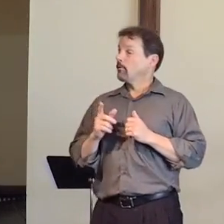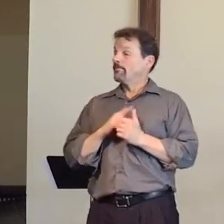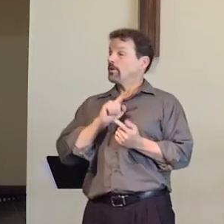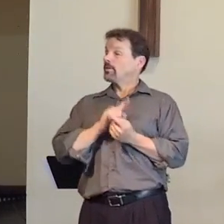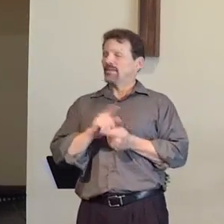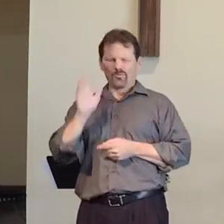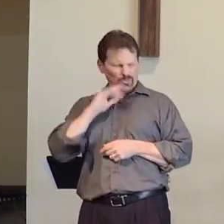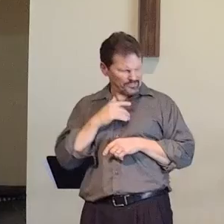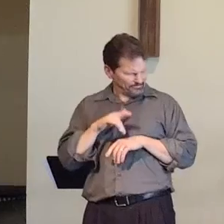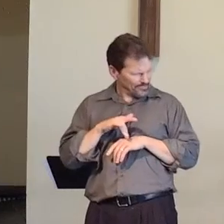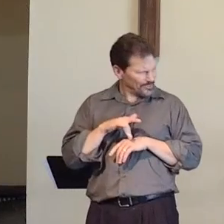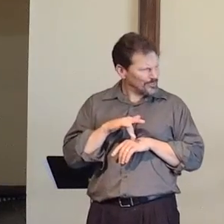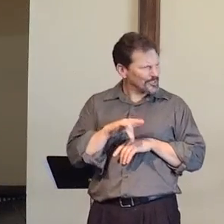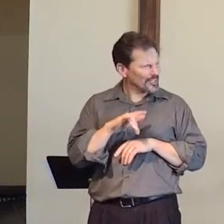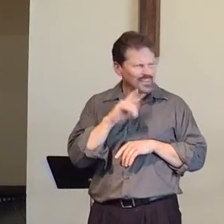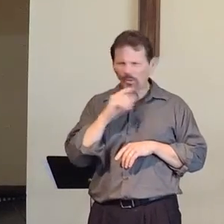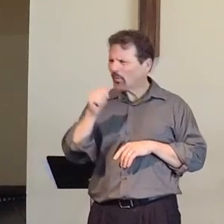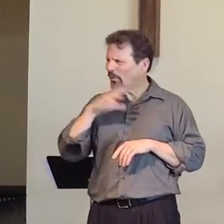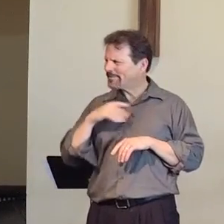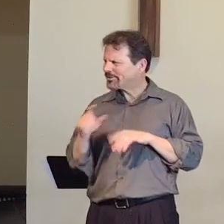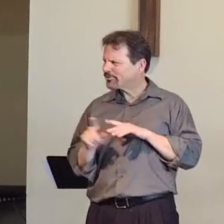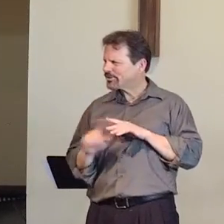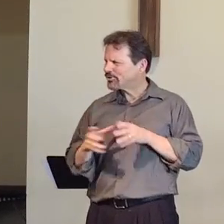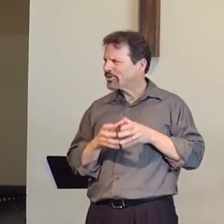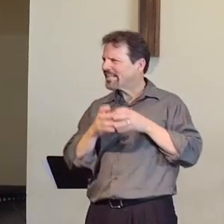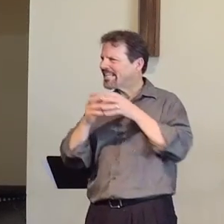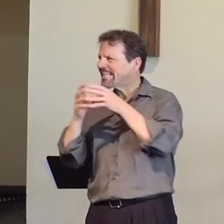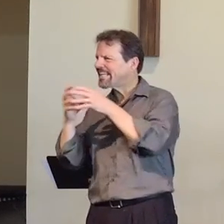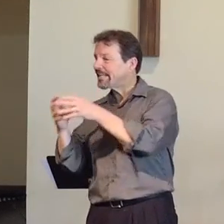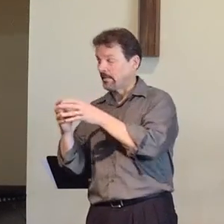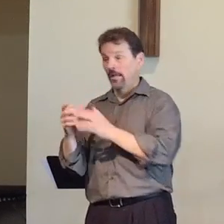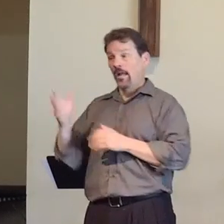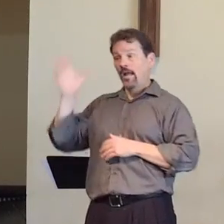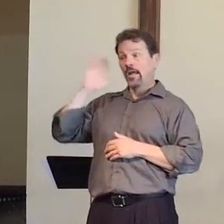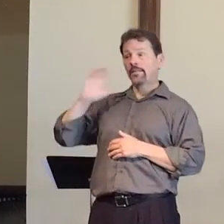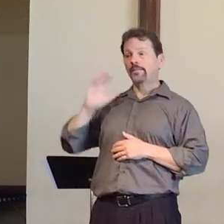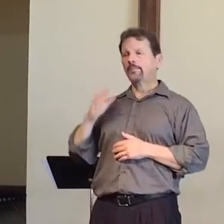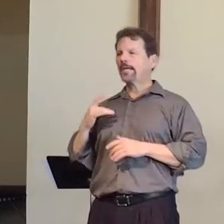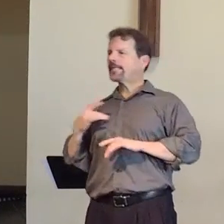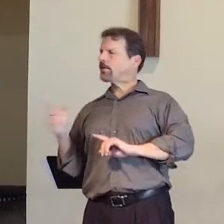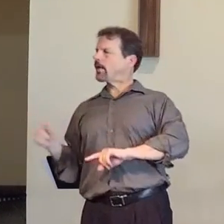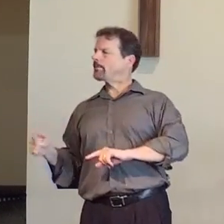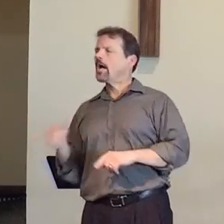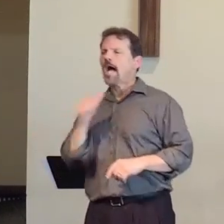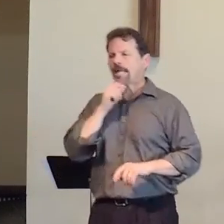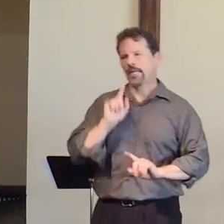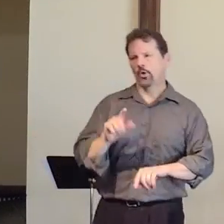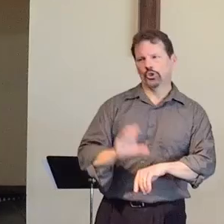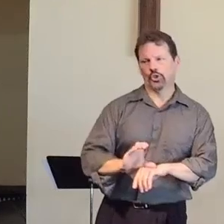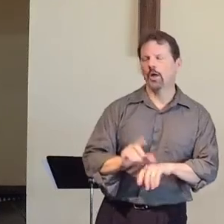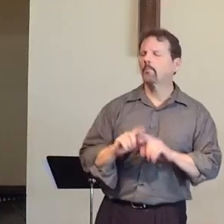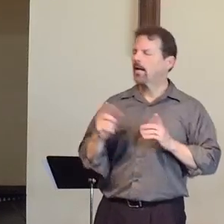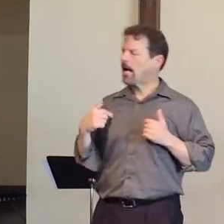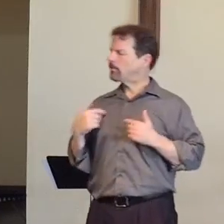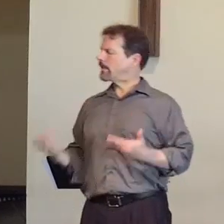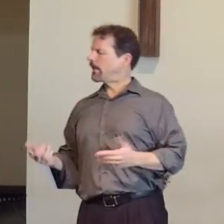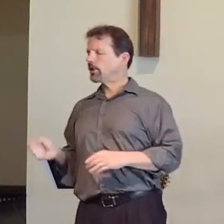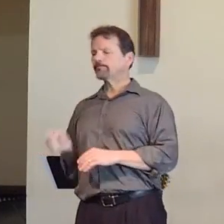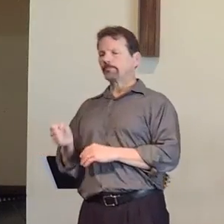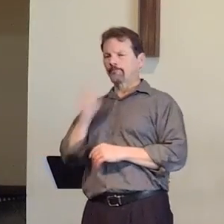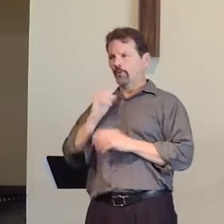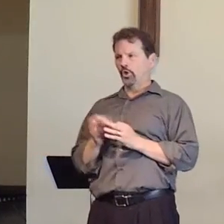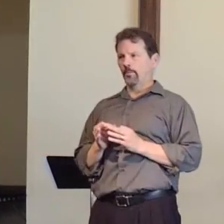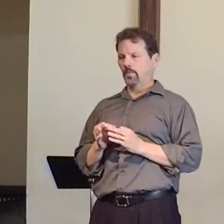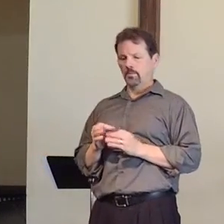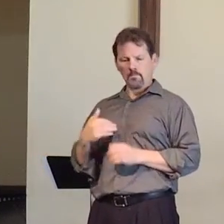early women's retreat, and back then, I just came to Bethany to interpret. I did not attend, I was not a member, I